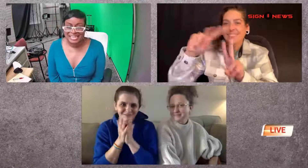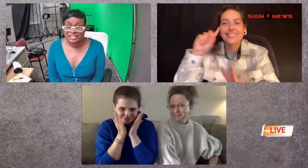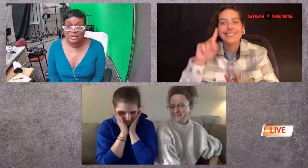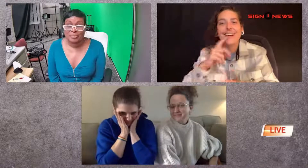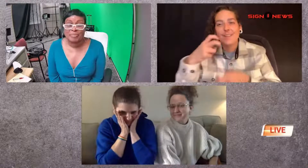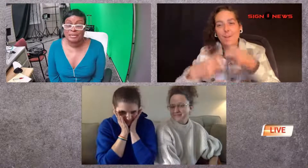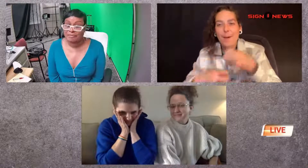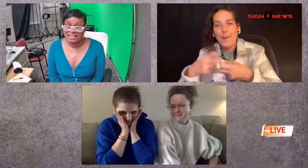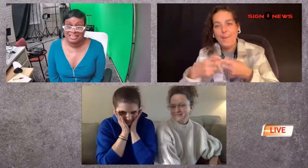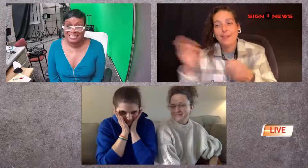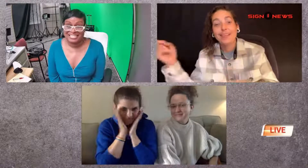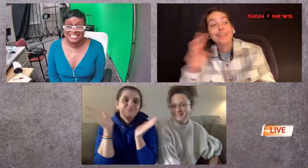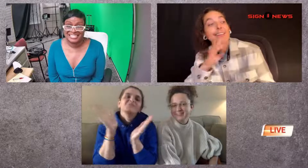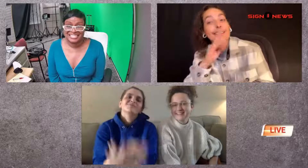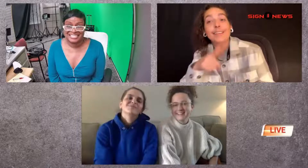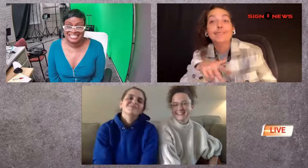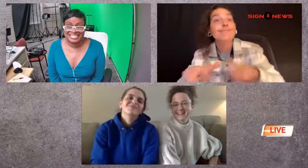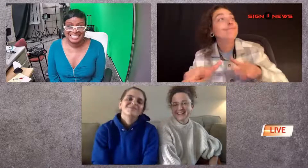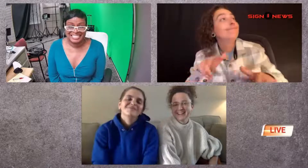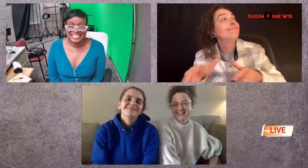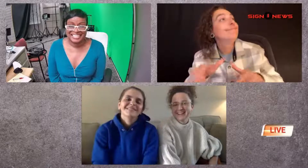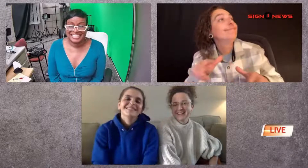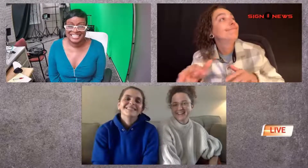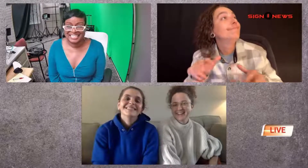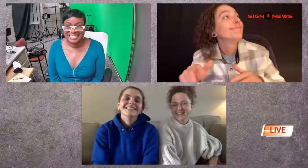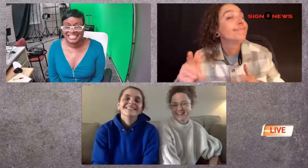and I turned beet red.